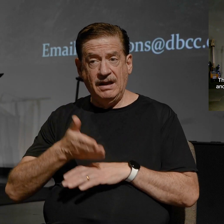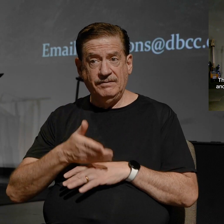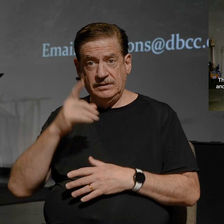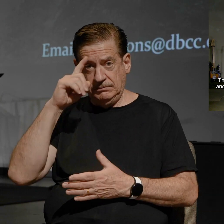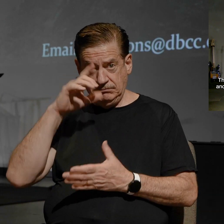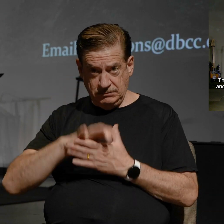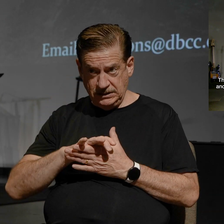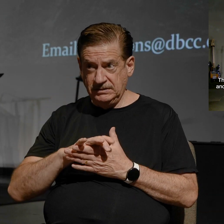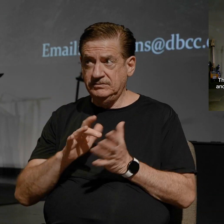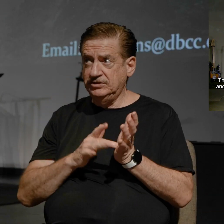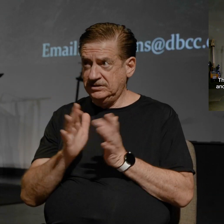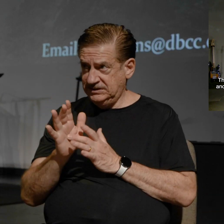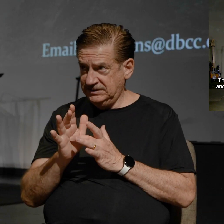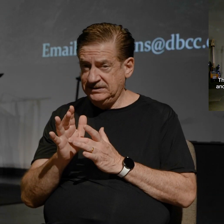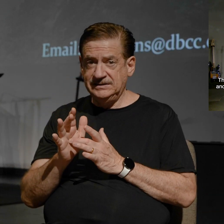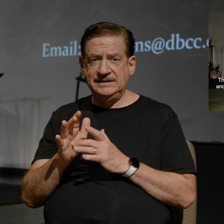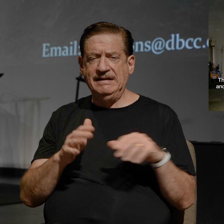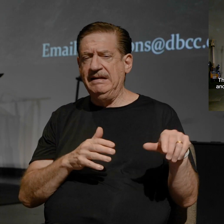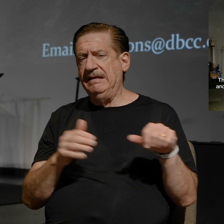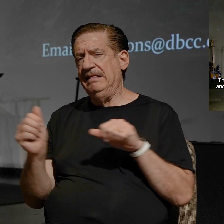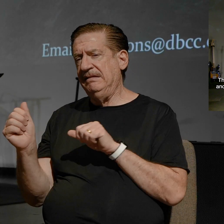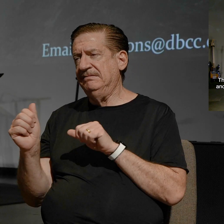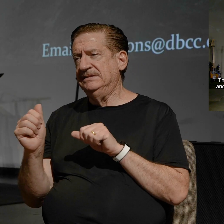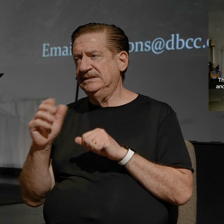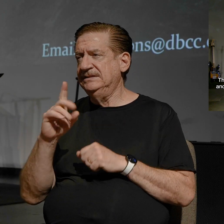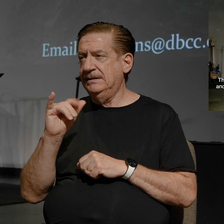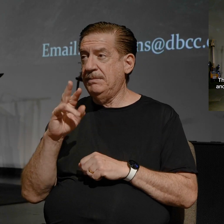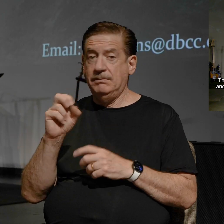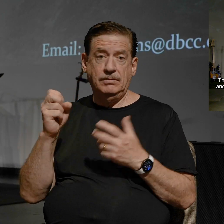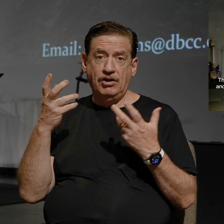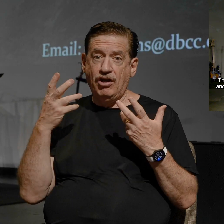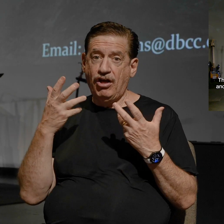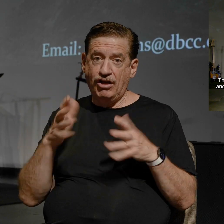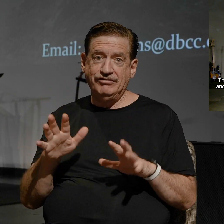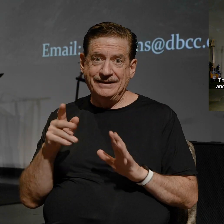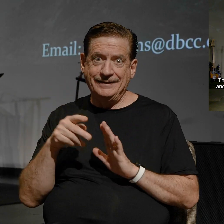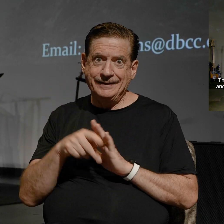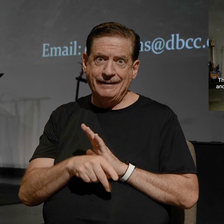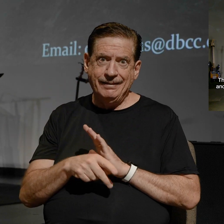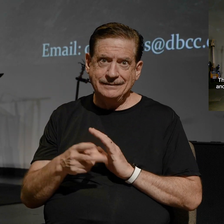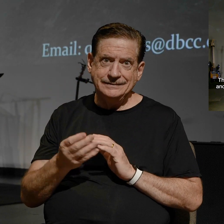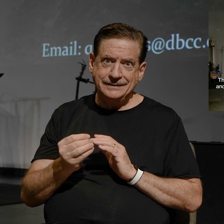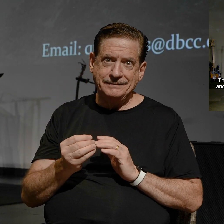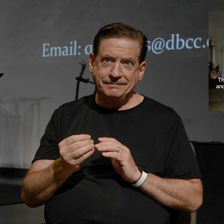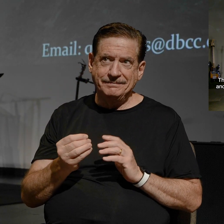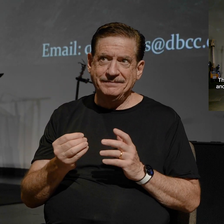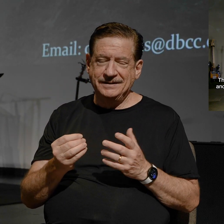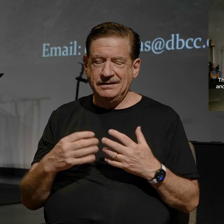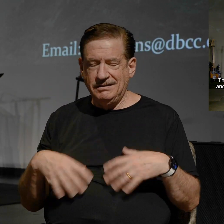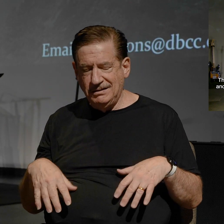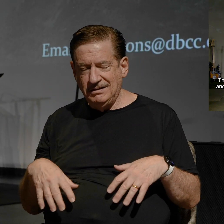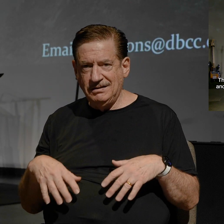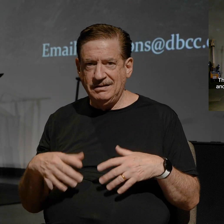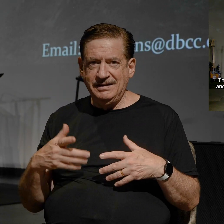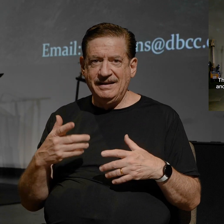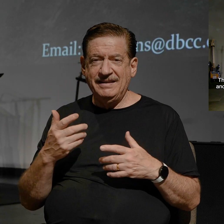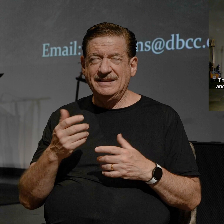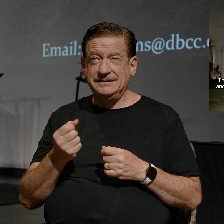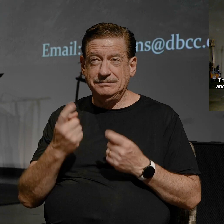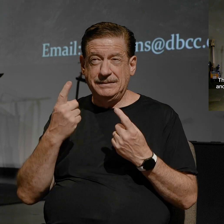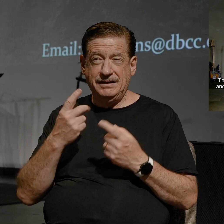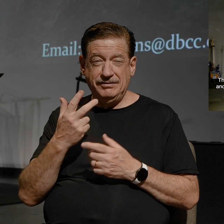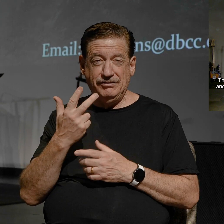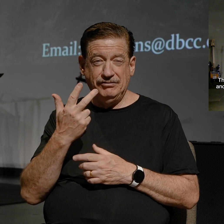in Jesus, he leaves Damascus, mostly because they were ready to kill him. And he spends 3 years in